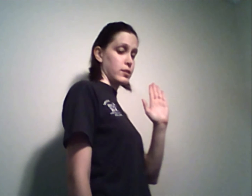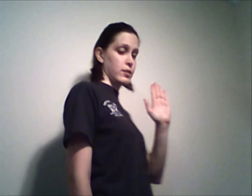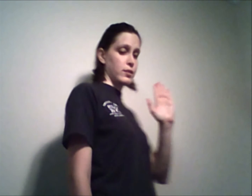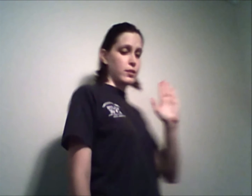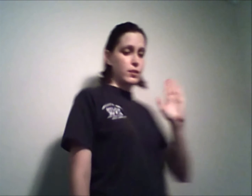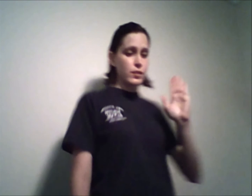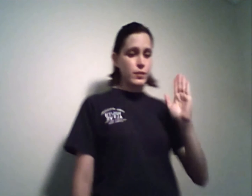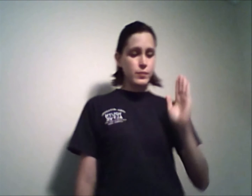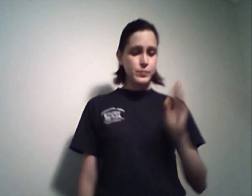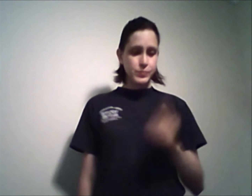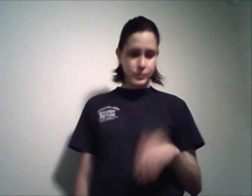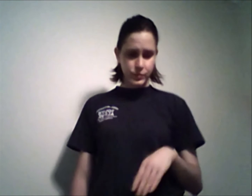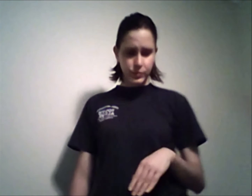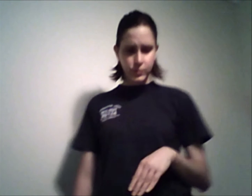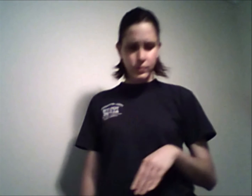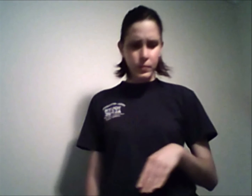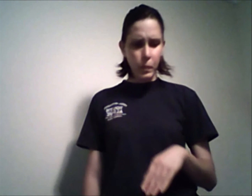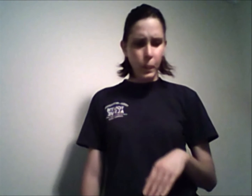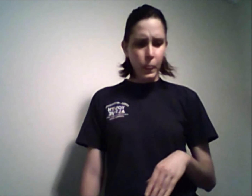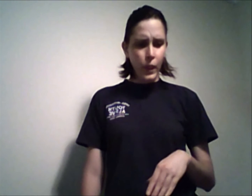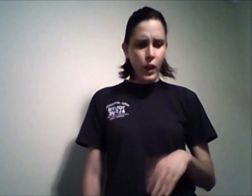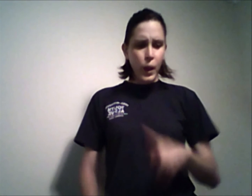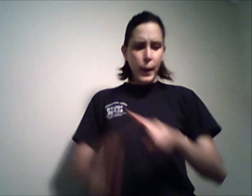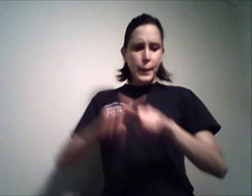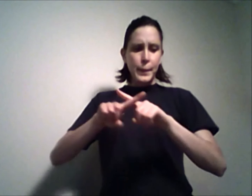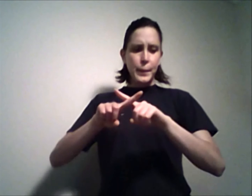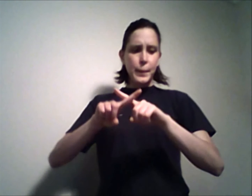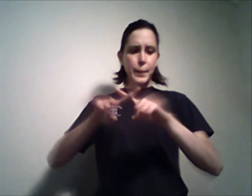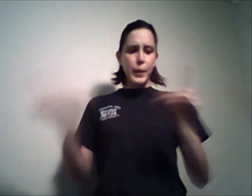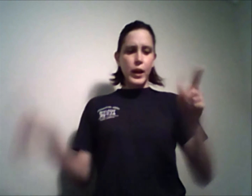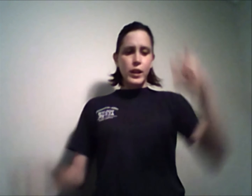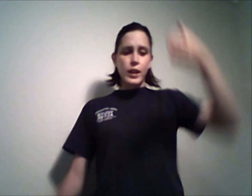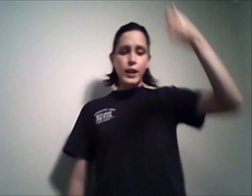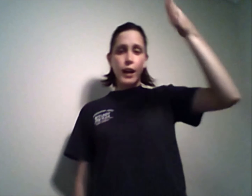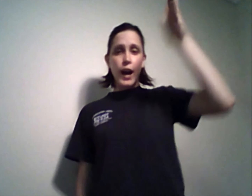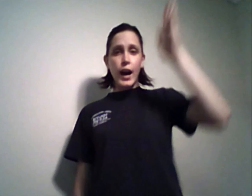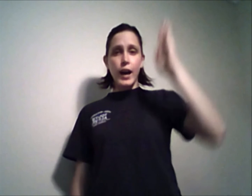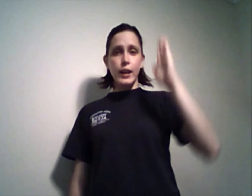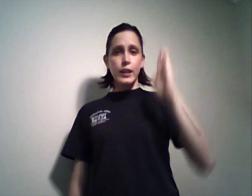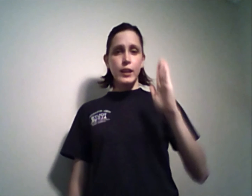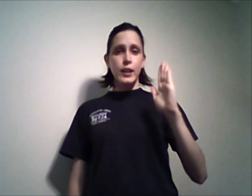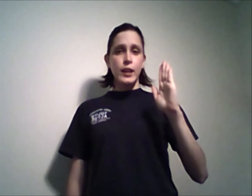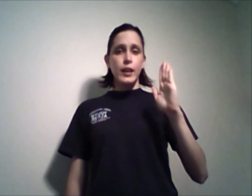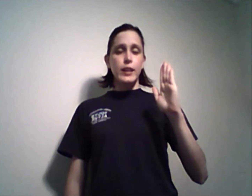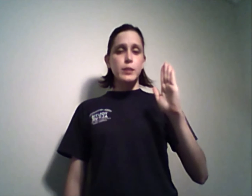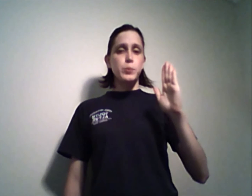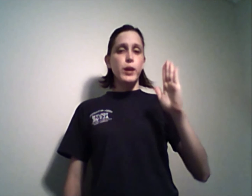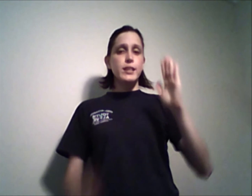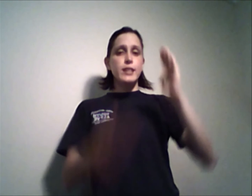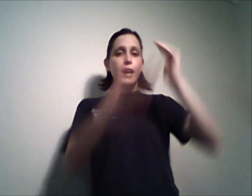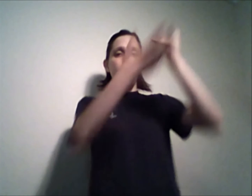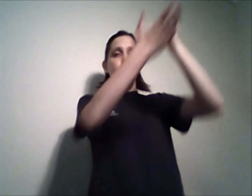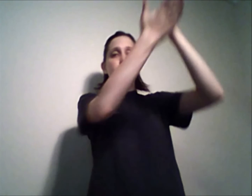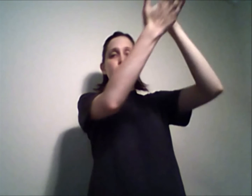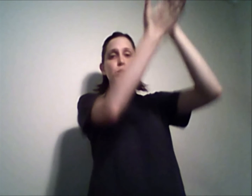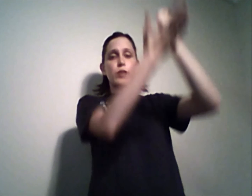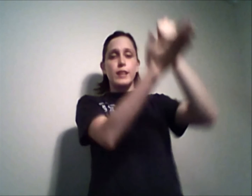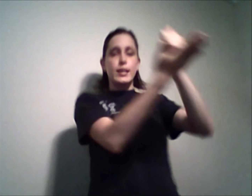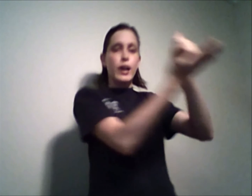But God is present help. So that's help. That's